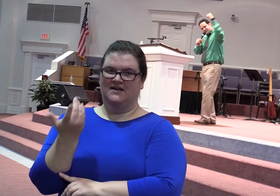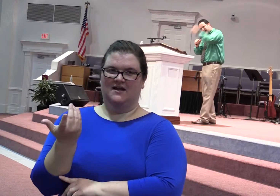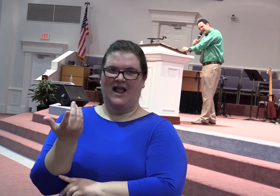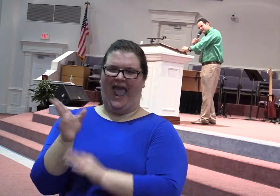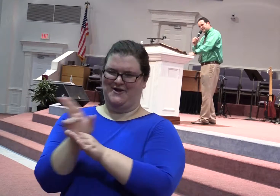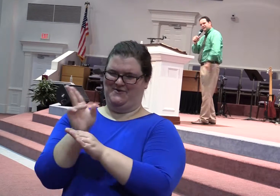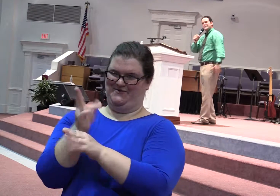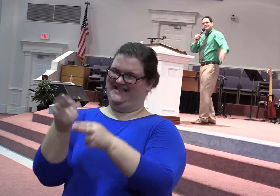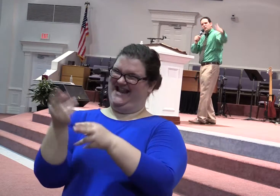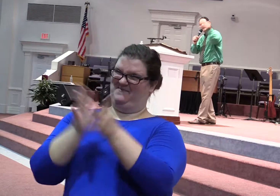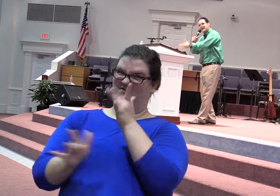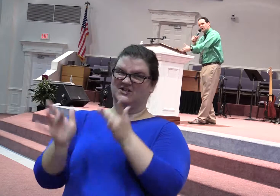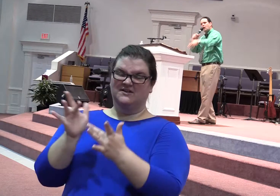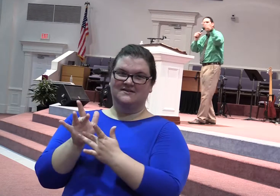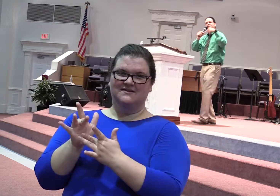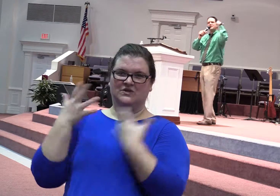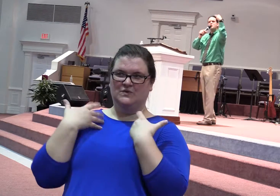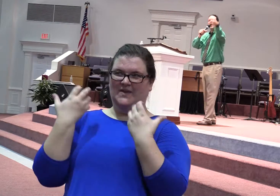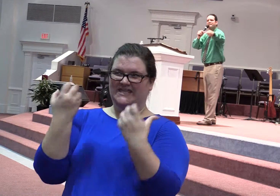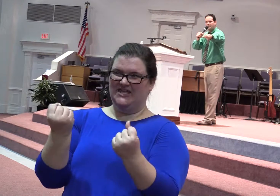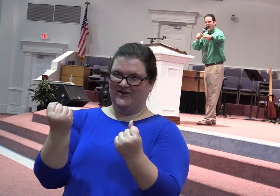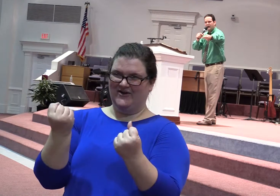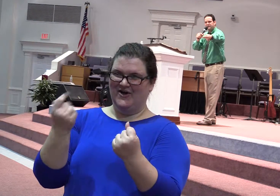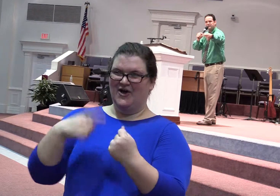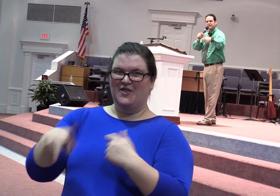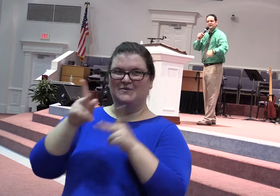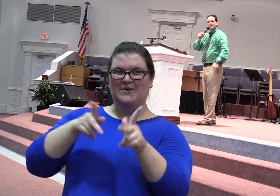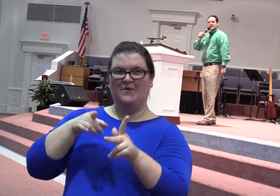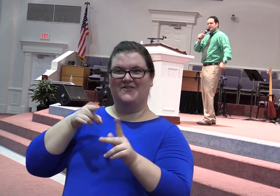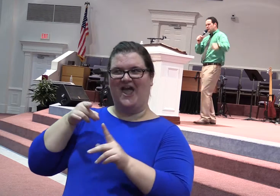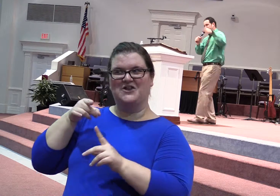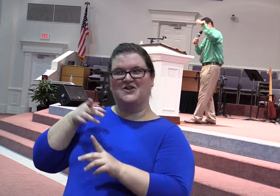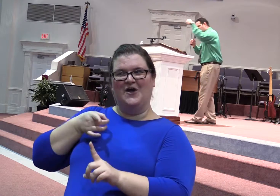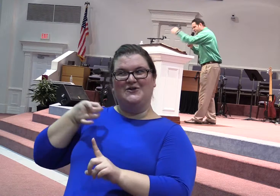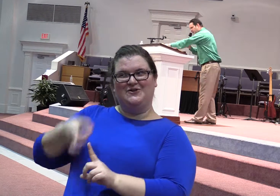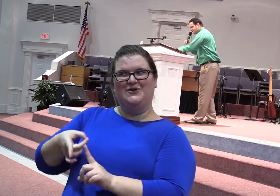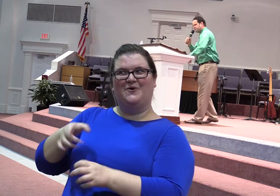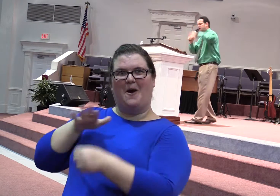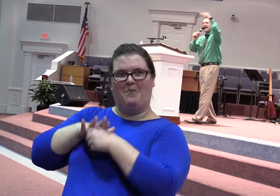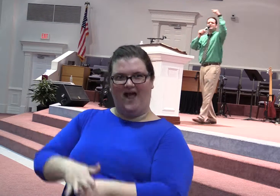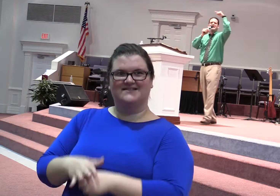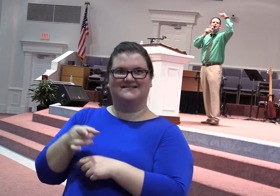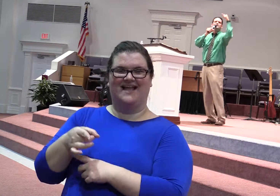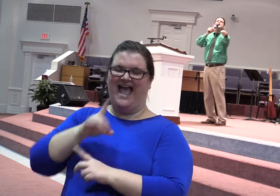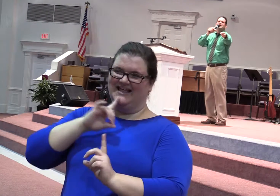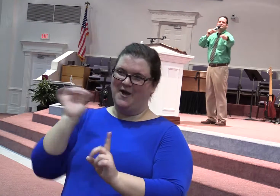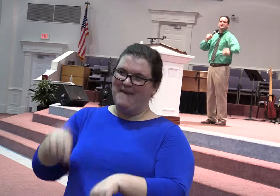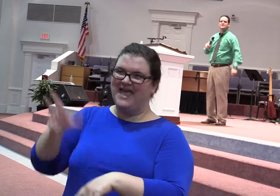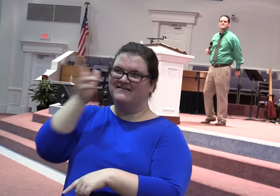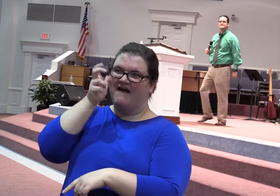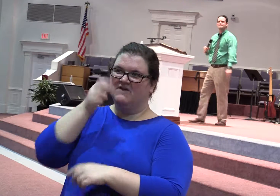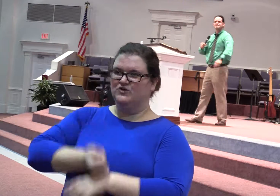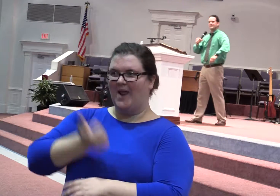name of Jesus to heal the ones that you have oppressed, and use the name of Jesus to cast out